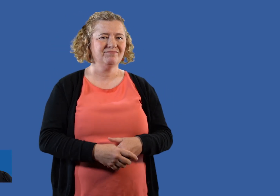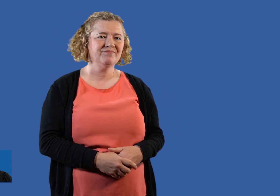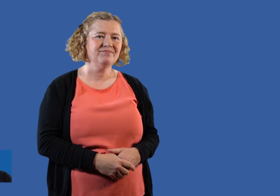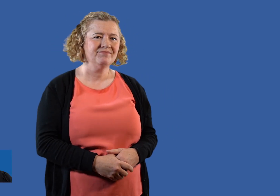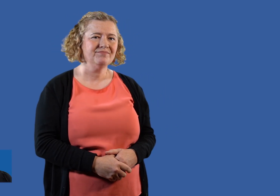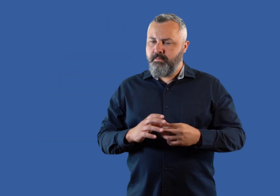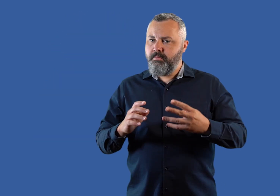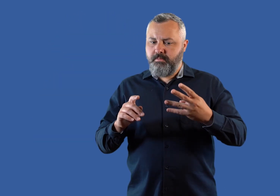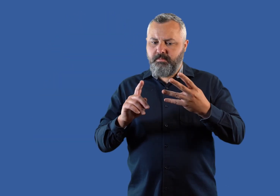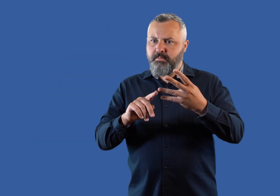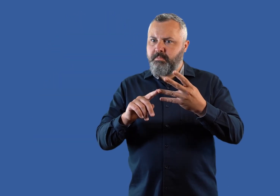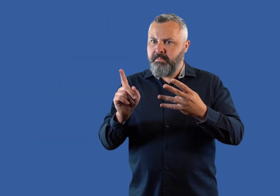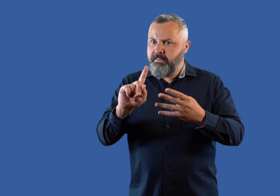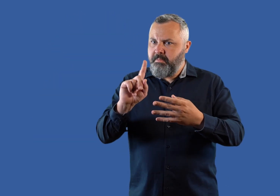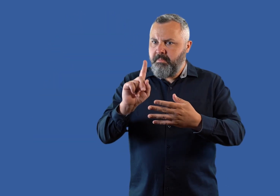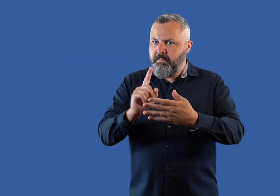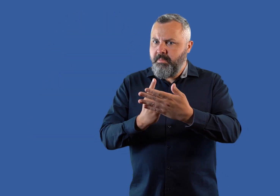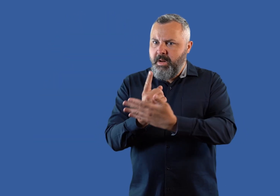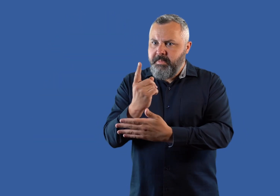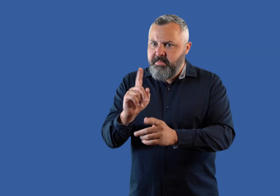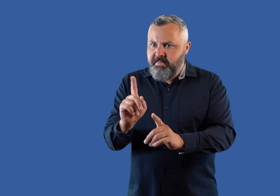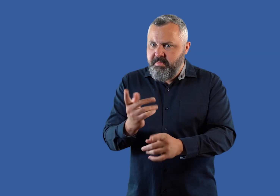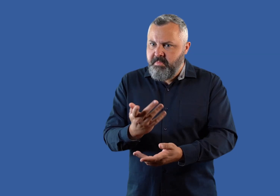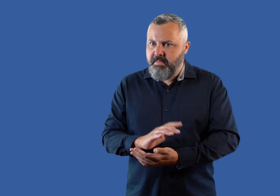nature. So what happens with this type?